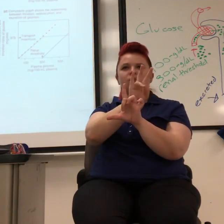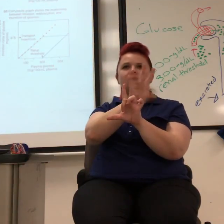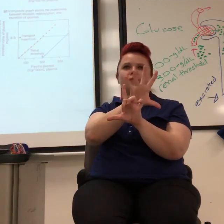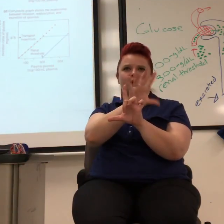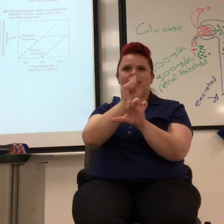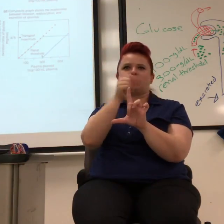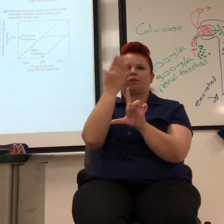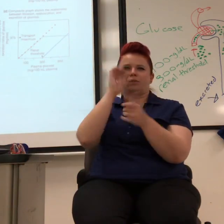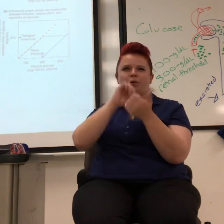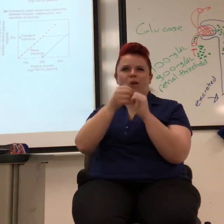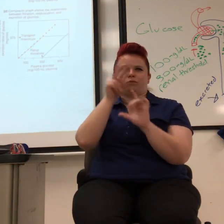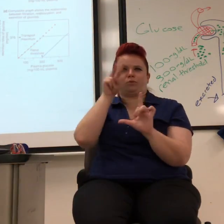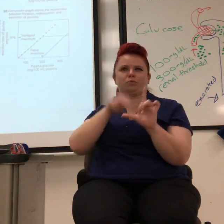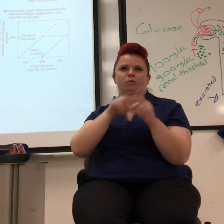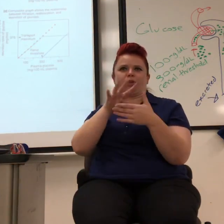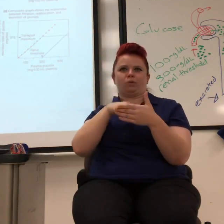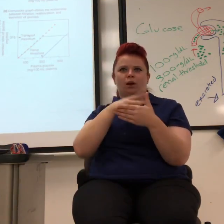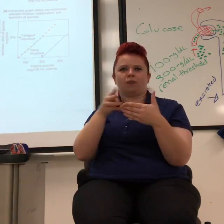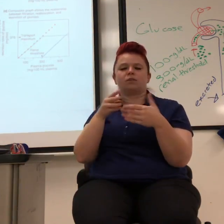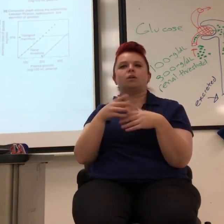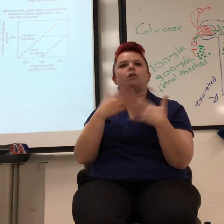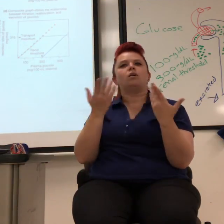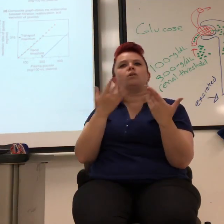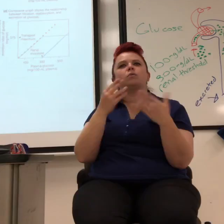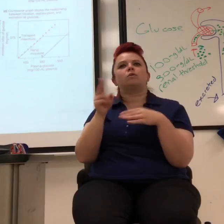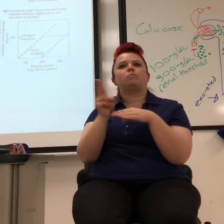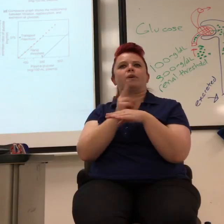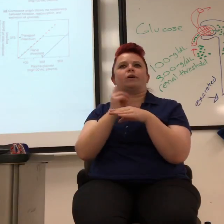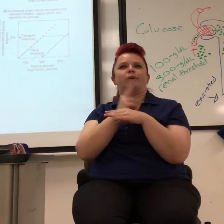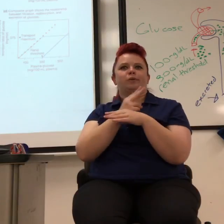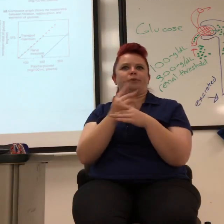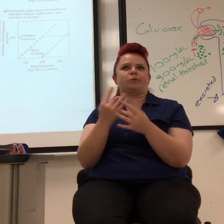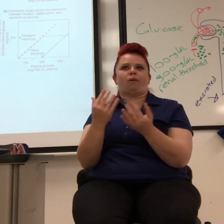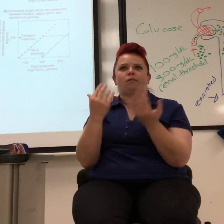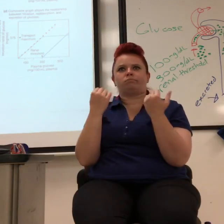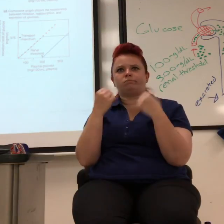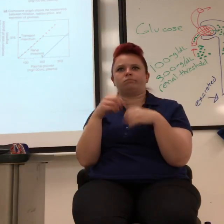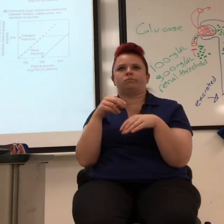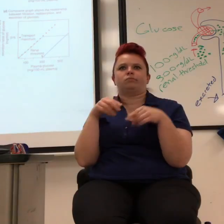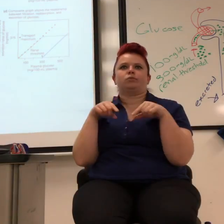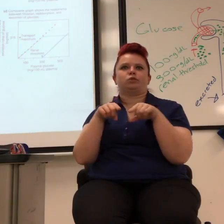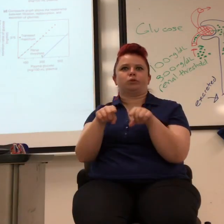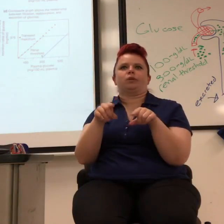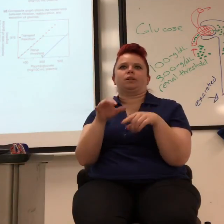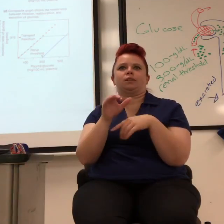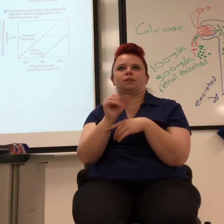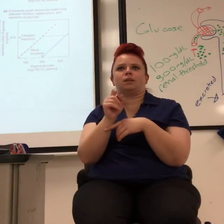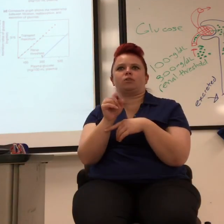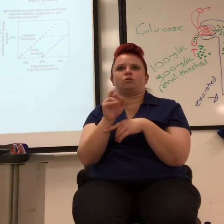What is being, quote unquote, used up in saturation?